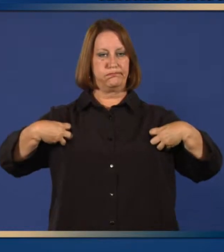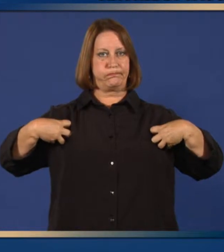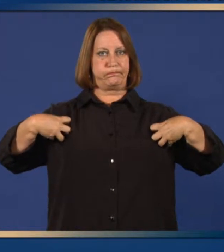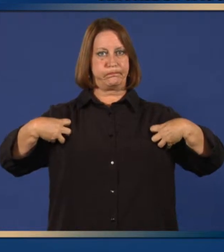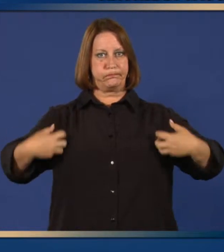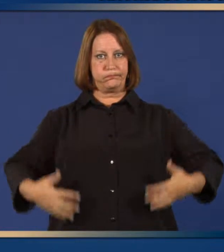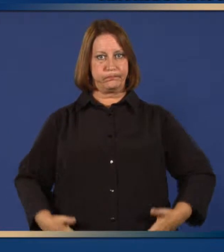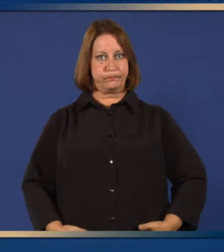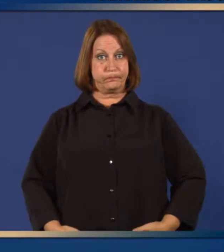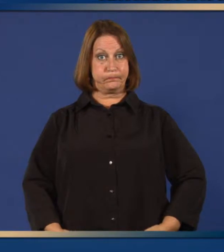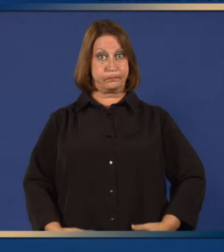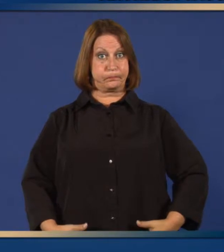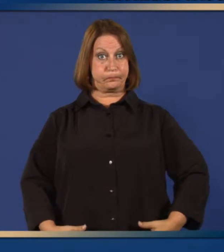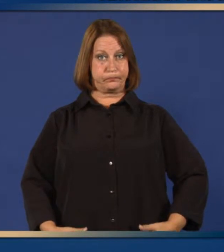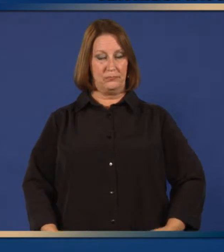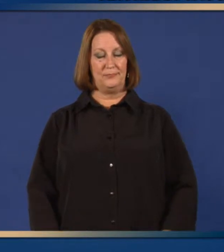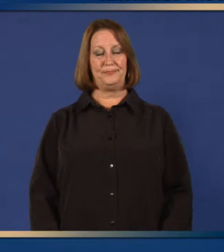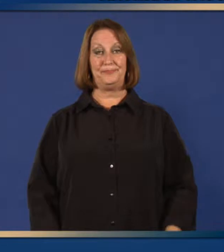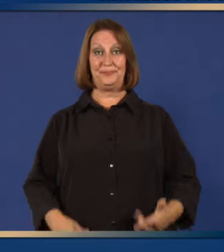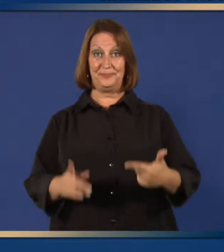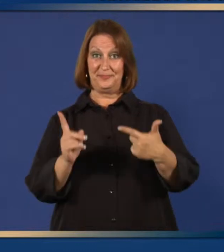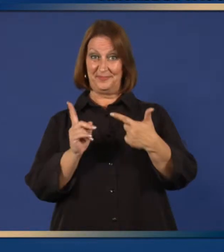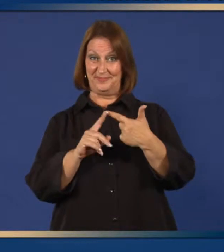and swollen lymph glands.